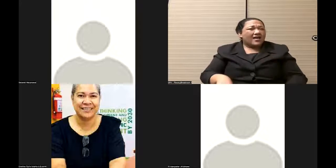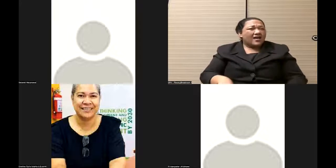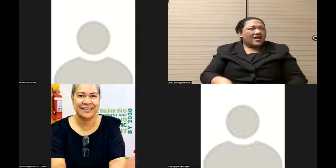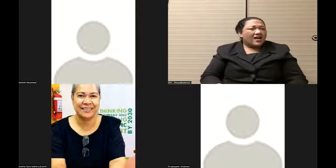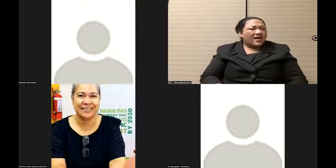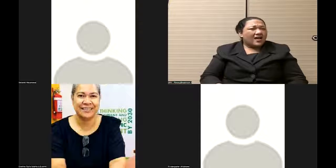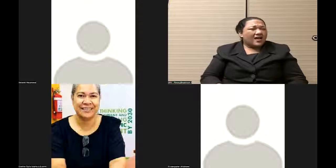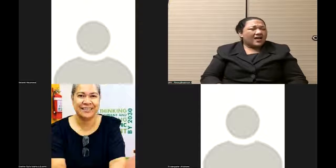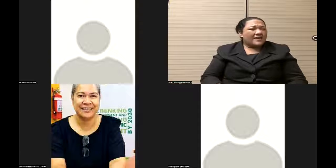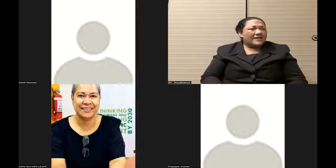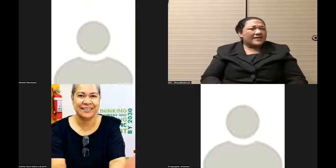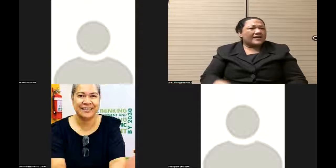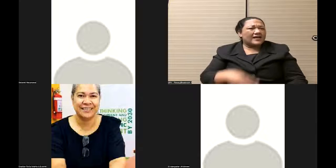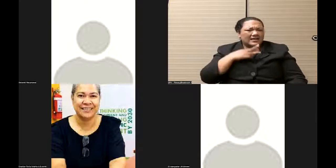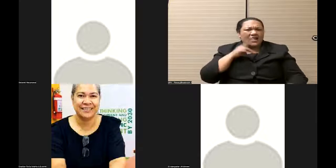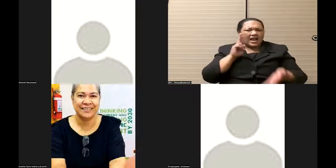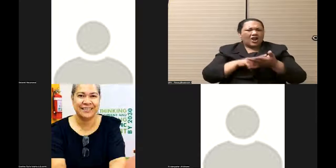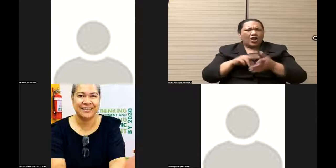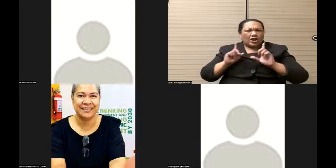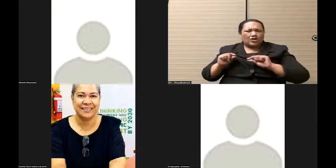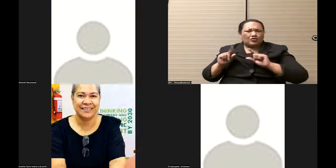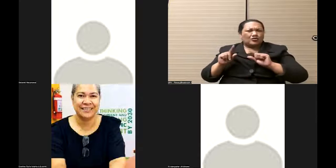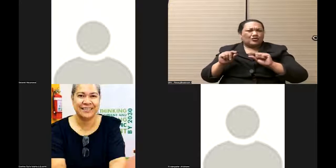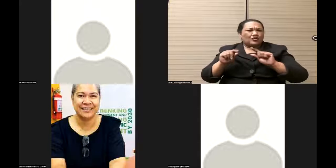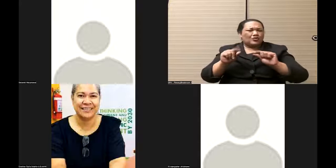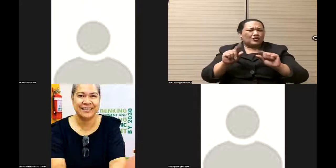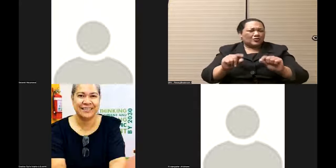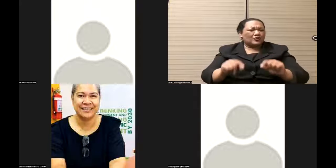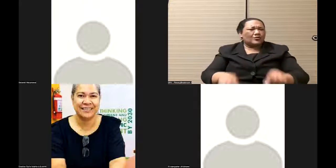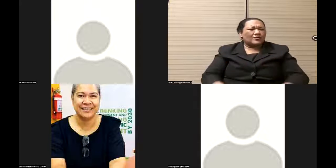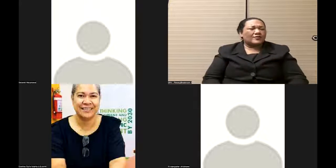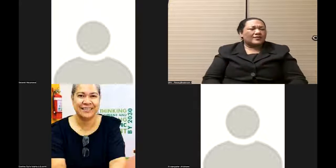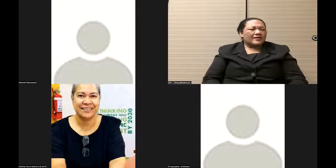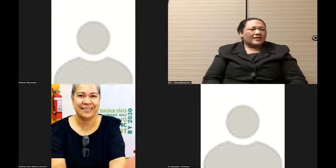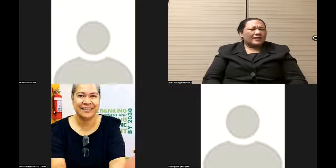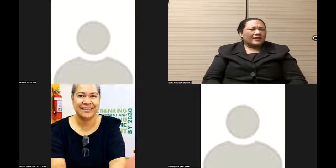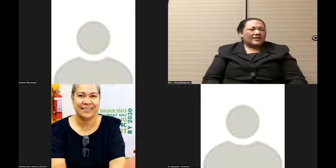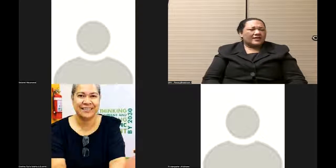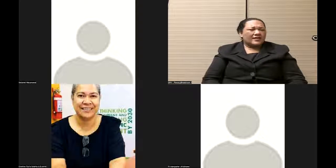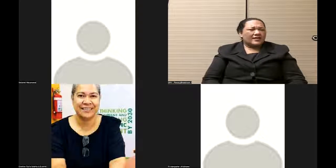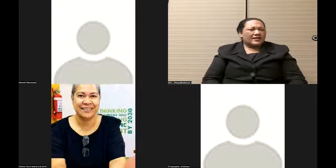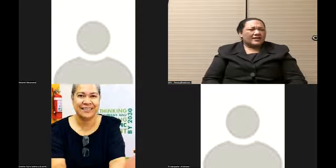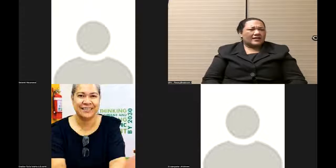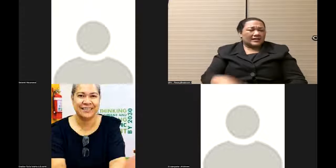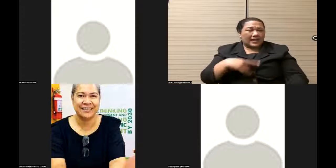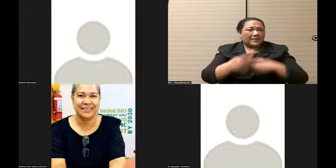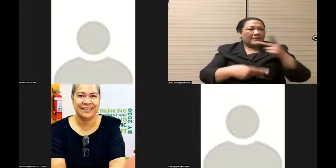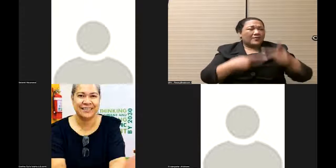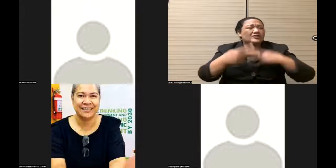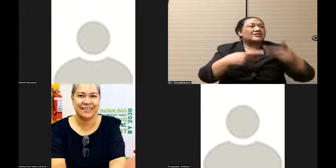you may have then in the process did not mention any the comments from the